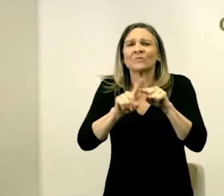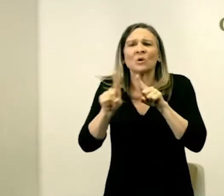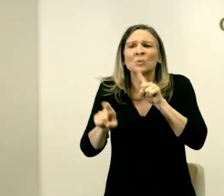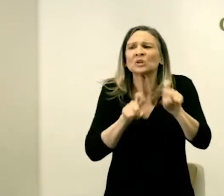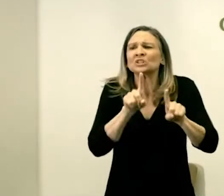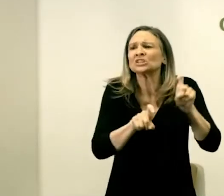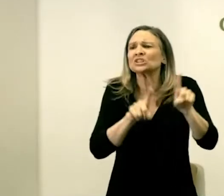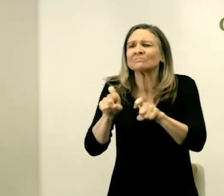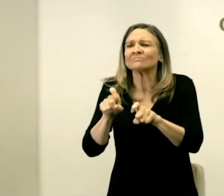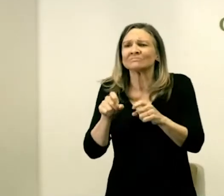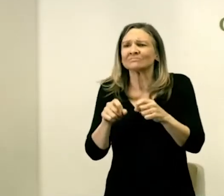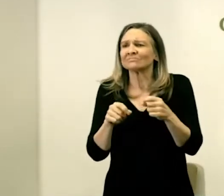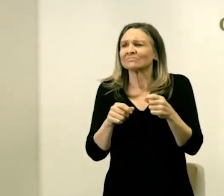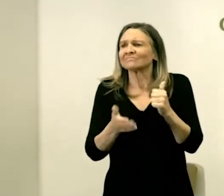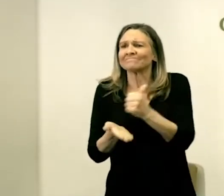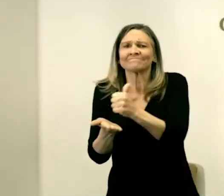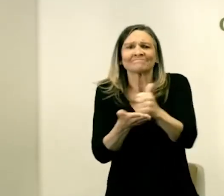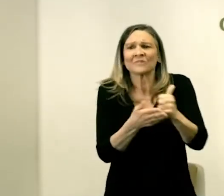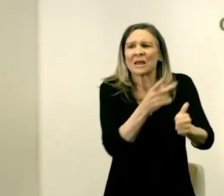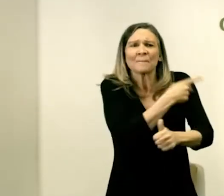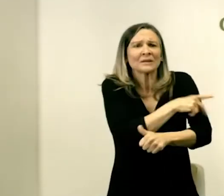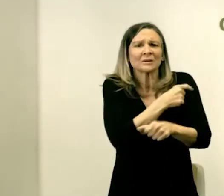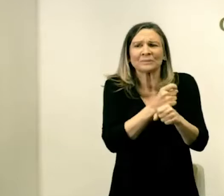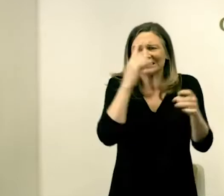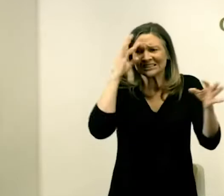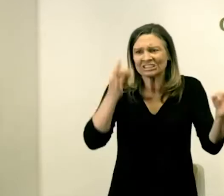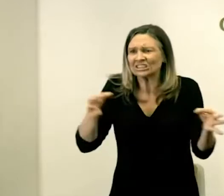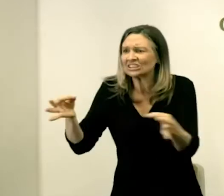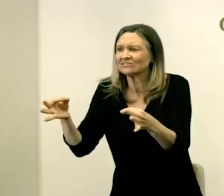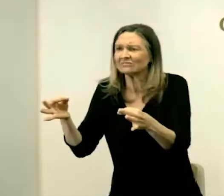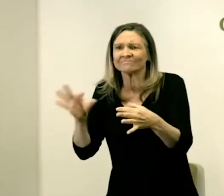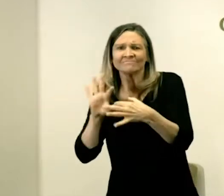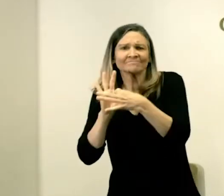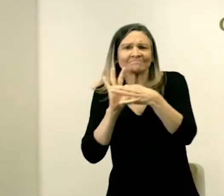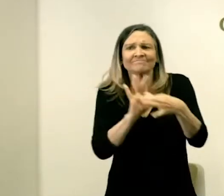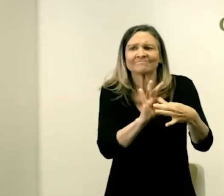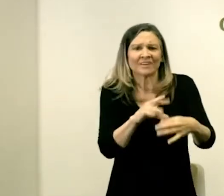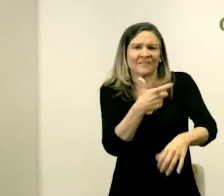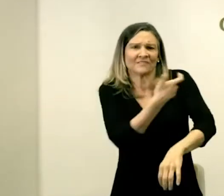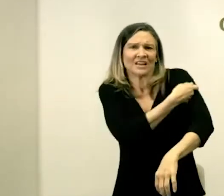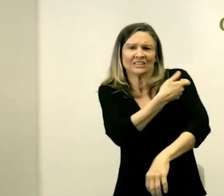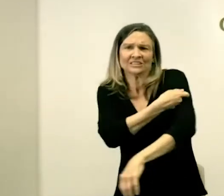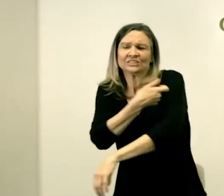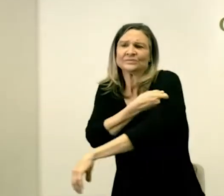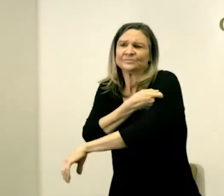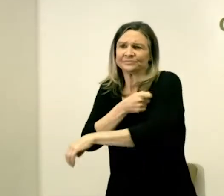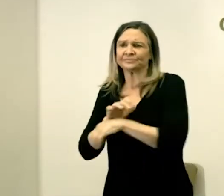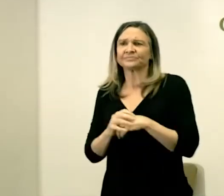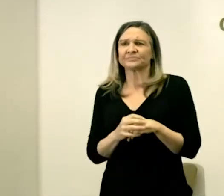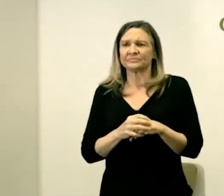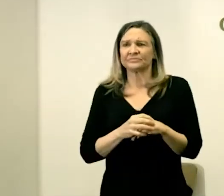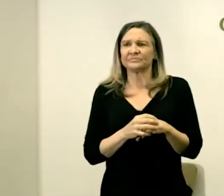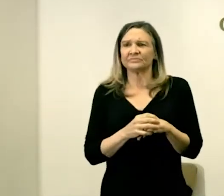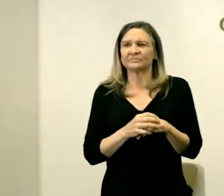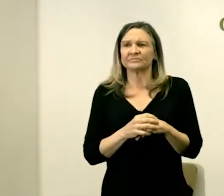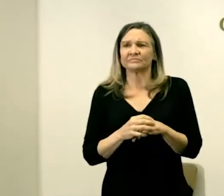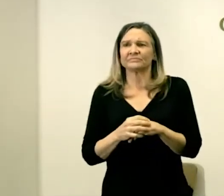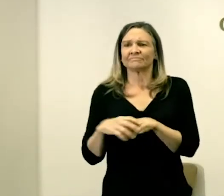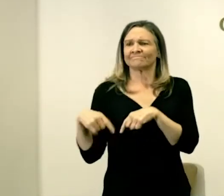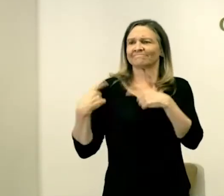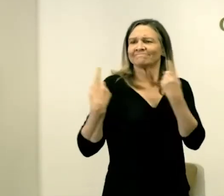with making decisions with regards to vaccinations. We have always been a proud